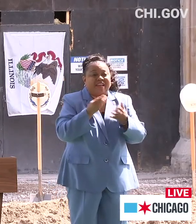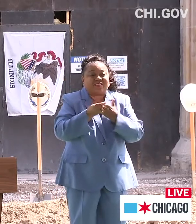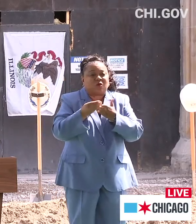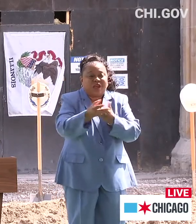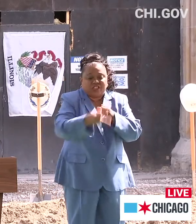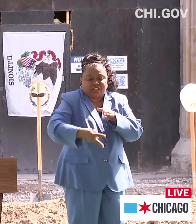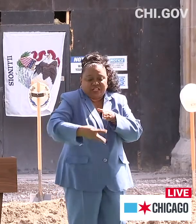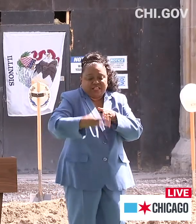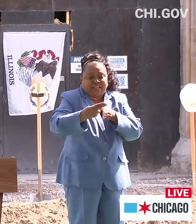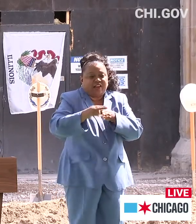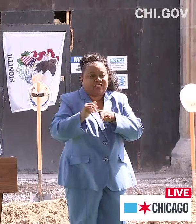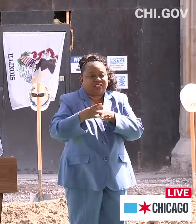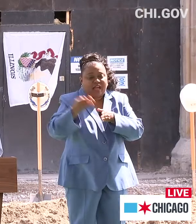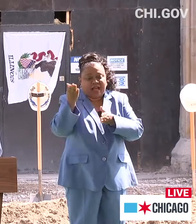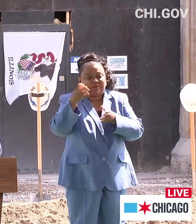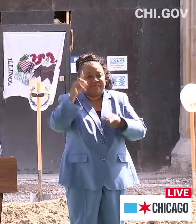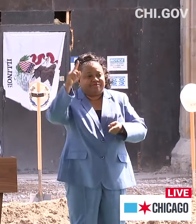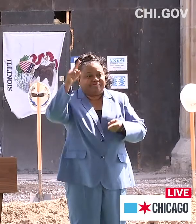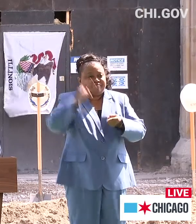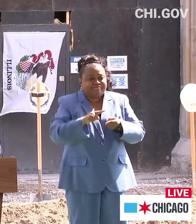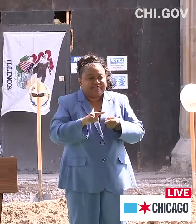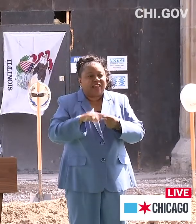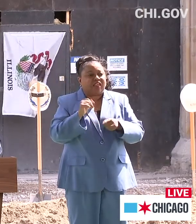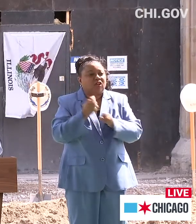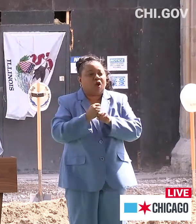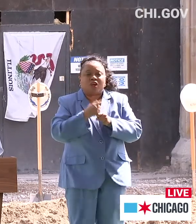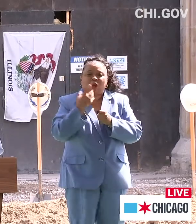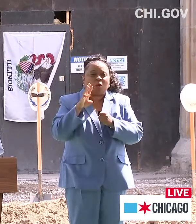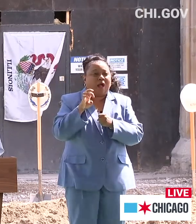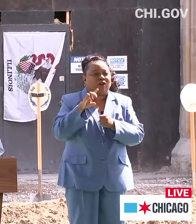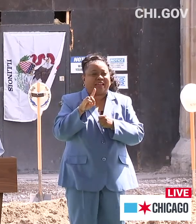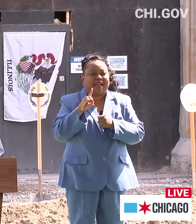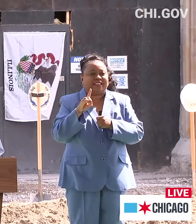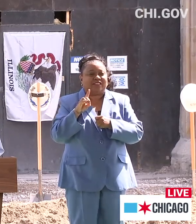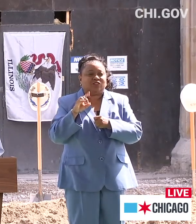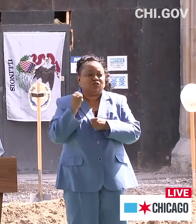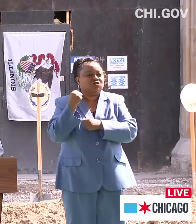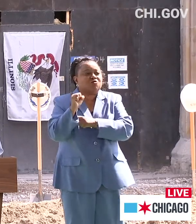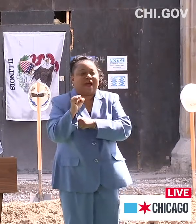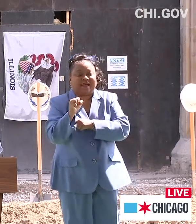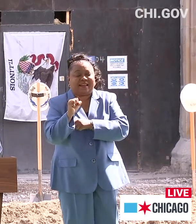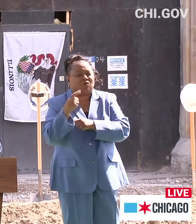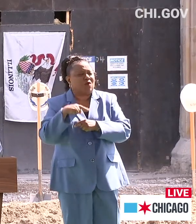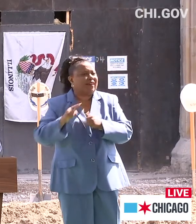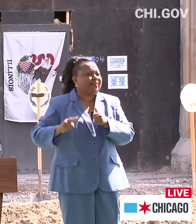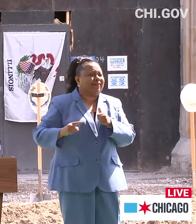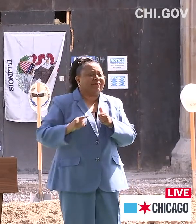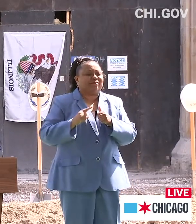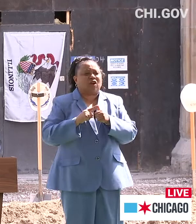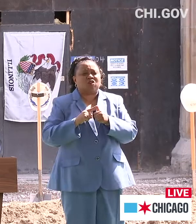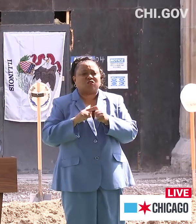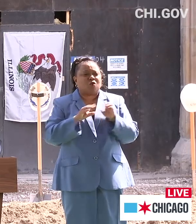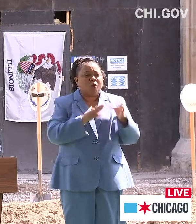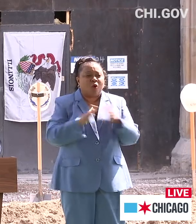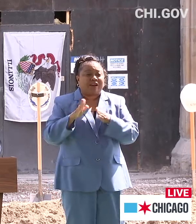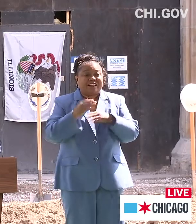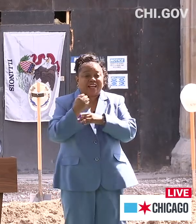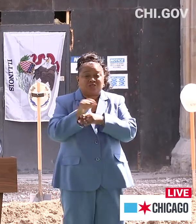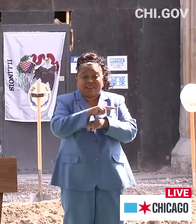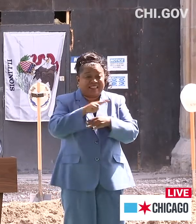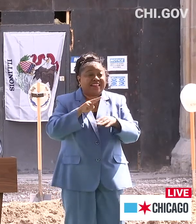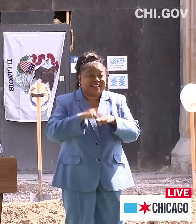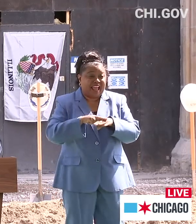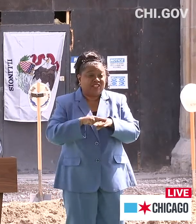wages cut, their jobs slashed. They called a wildcat strike. was one of the first organized strikes in the